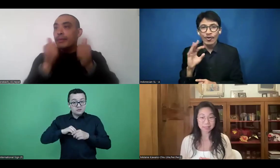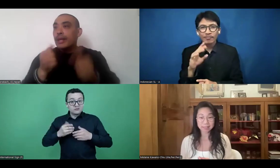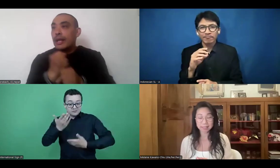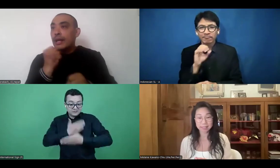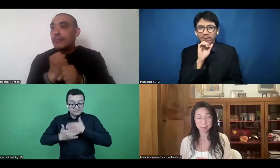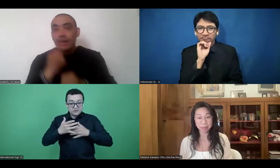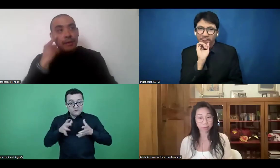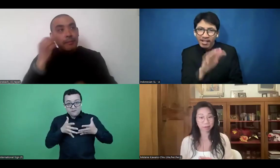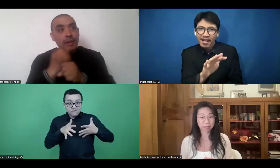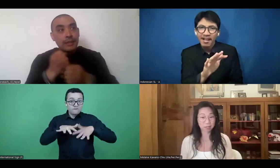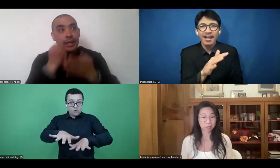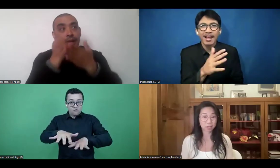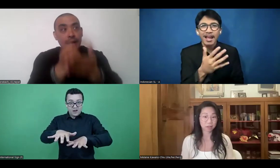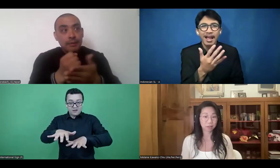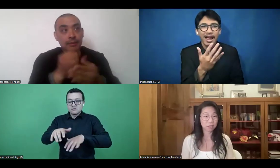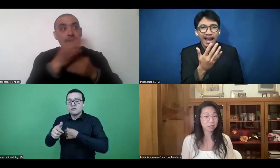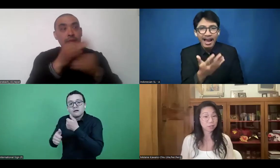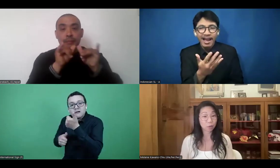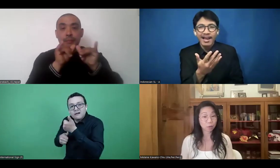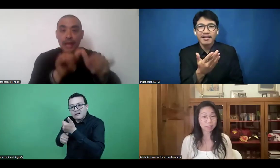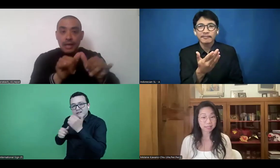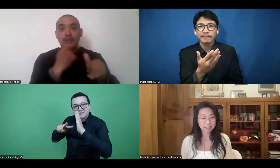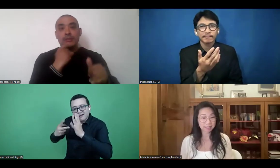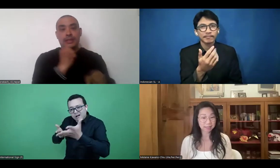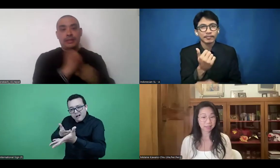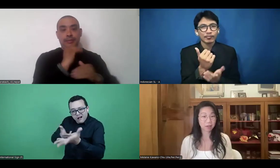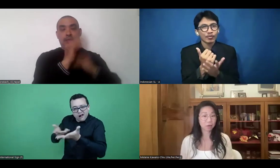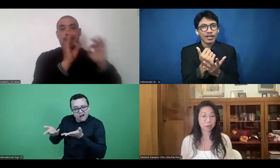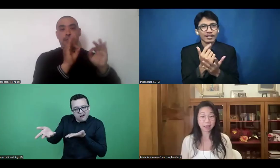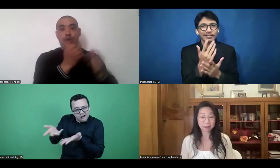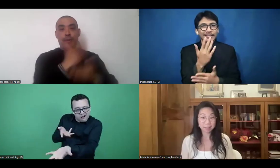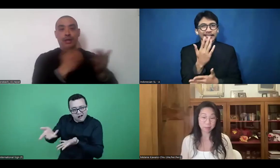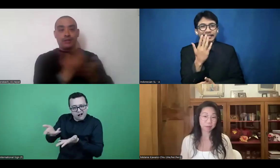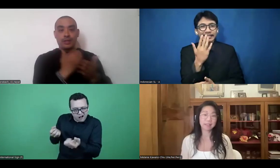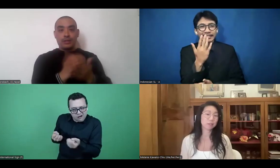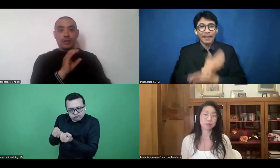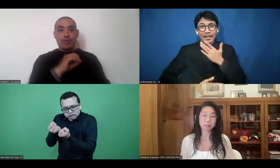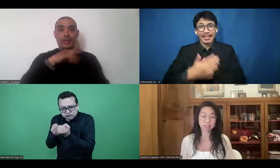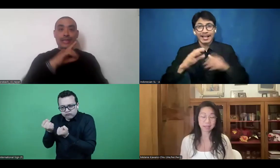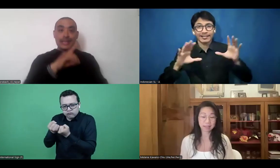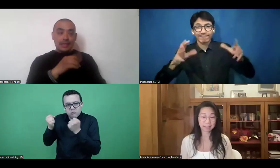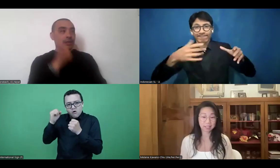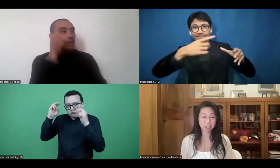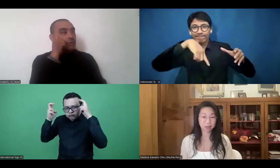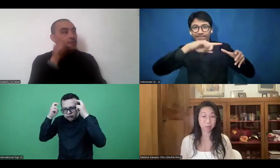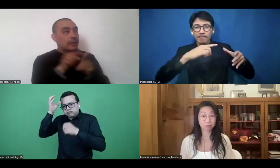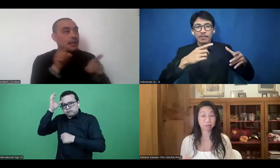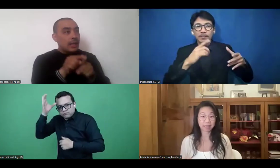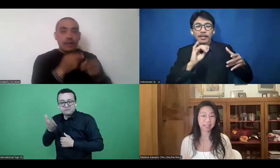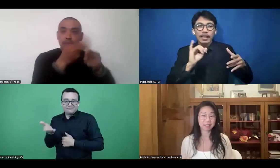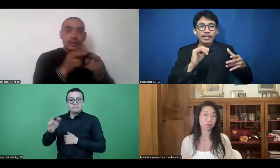technical assistance is being provided to each other. So OPDs who have experience with budget allocation